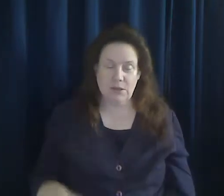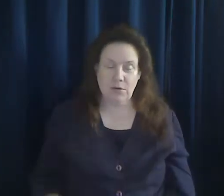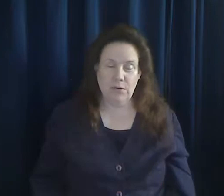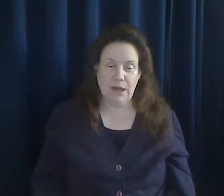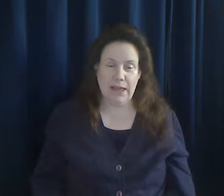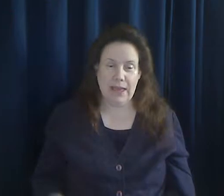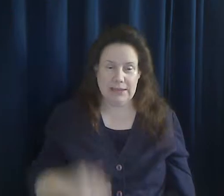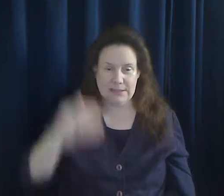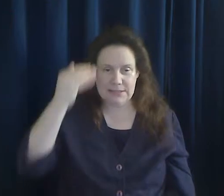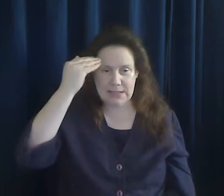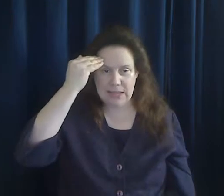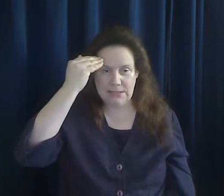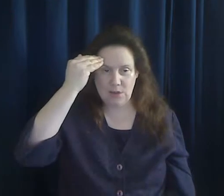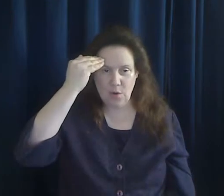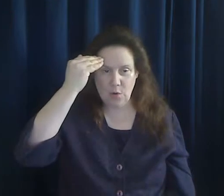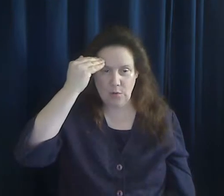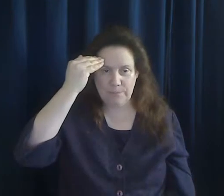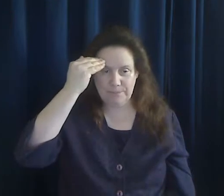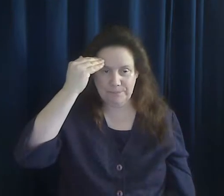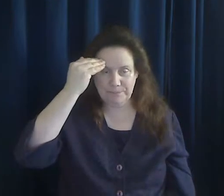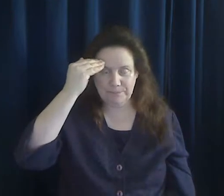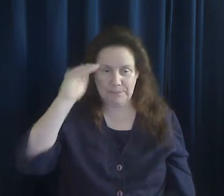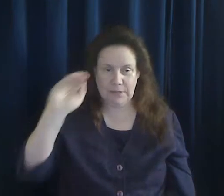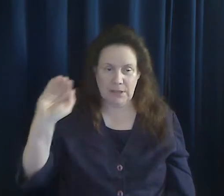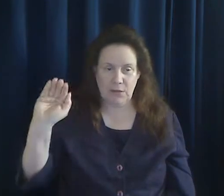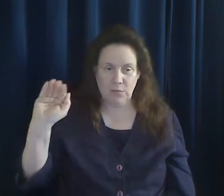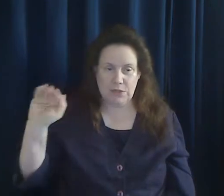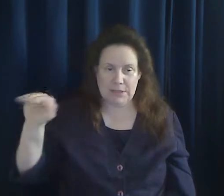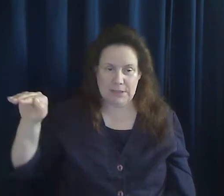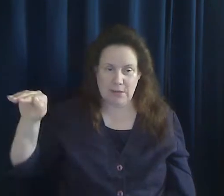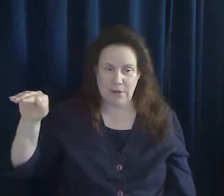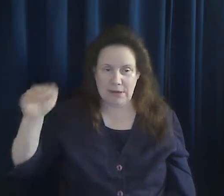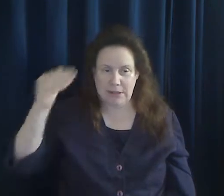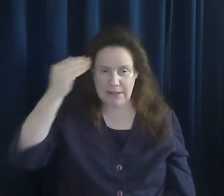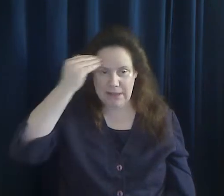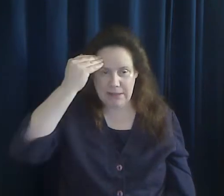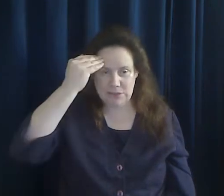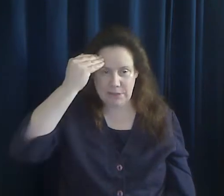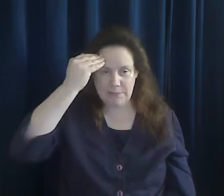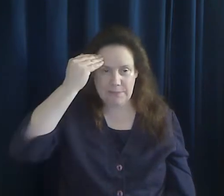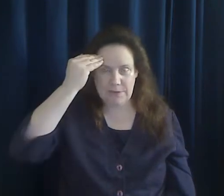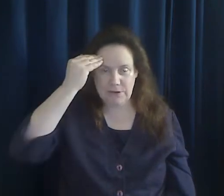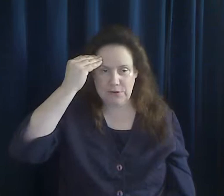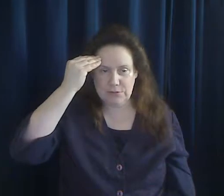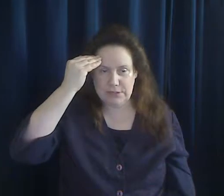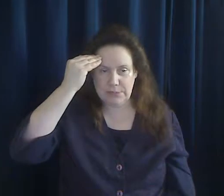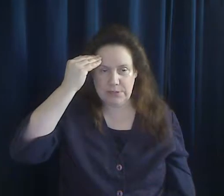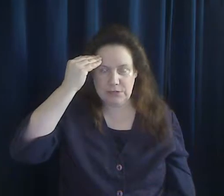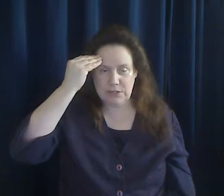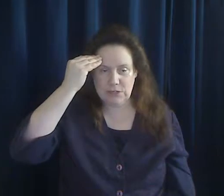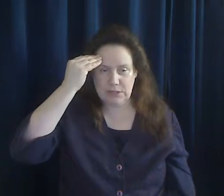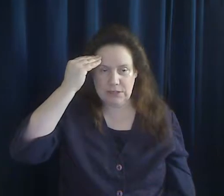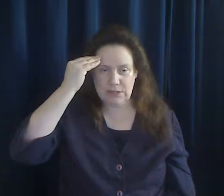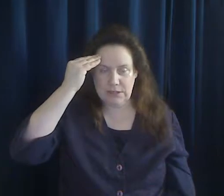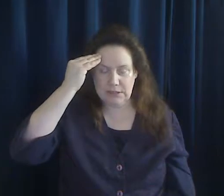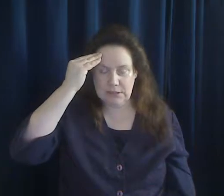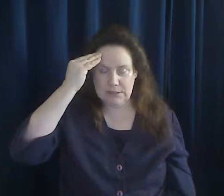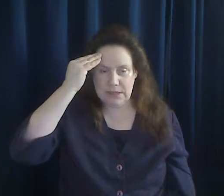So I added the sign no, which is that right angle hand shape, fingertips are touching the side of